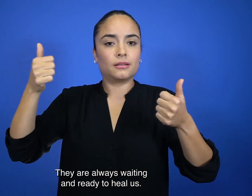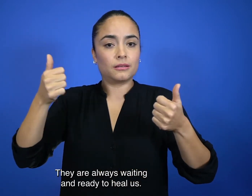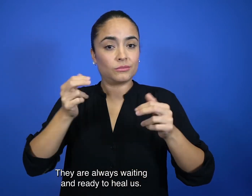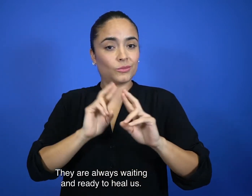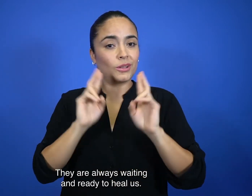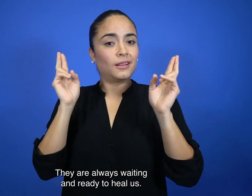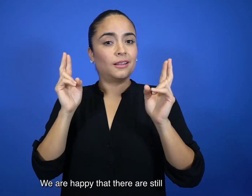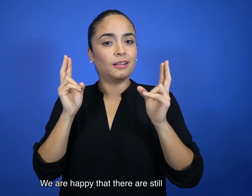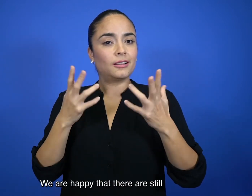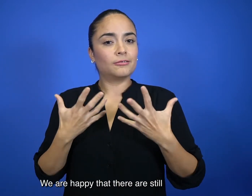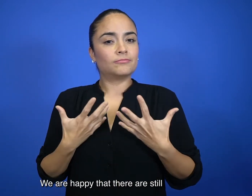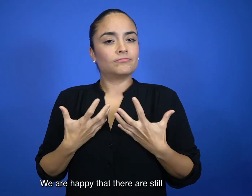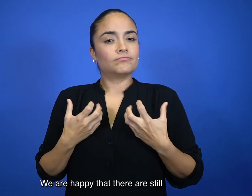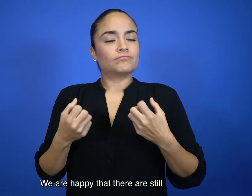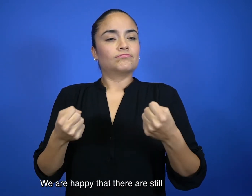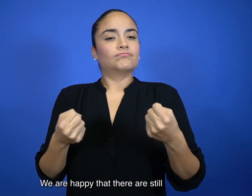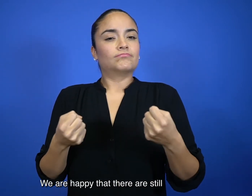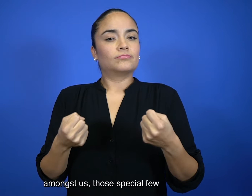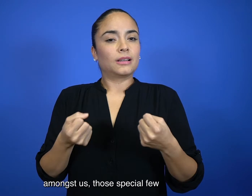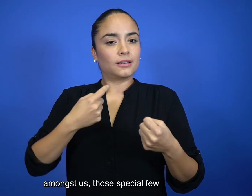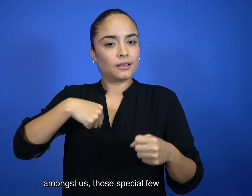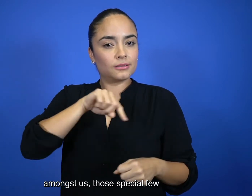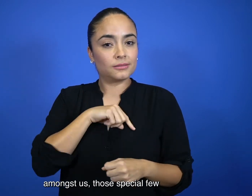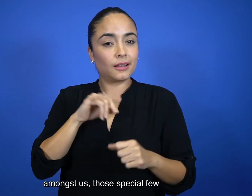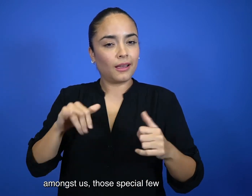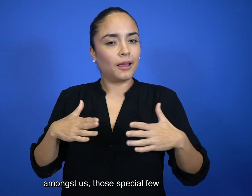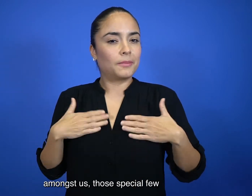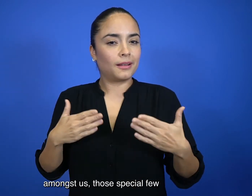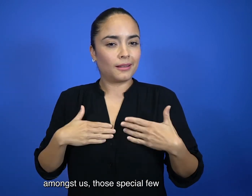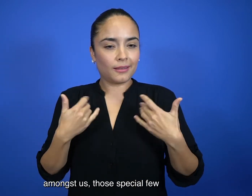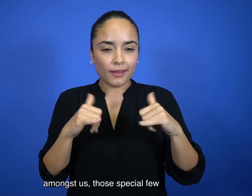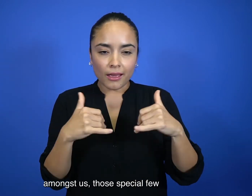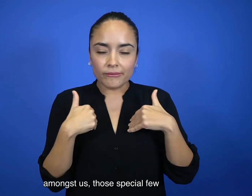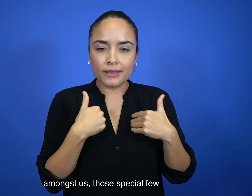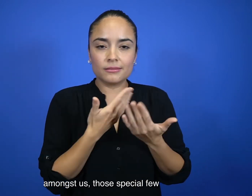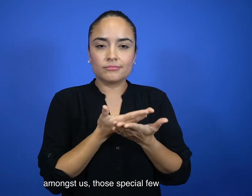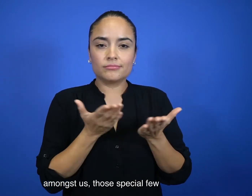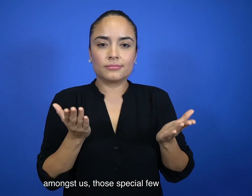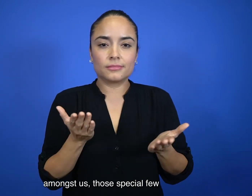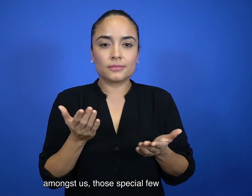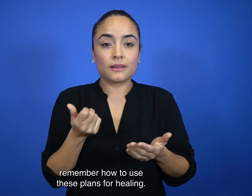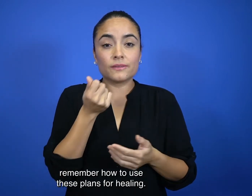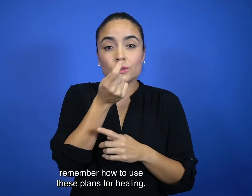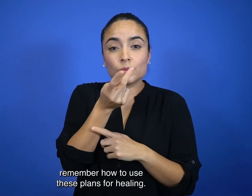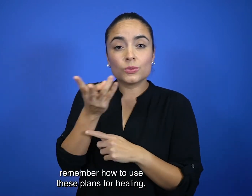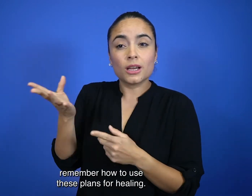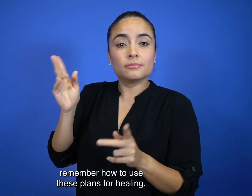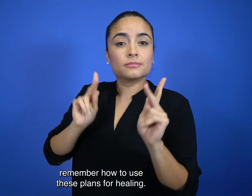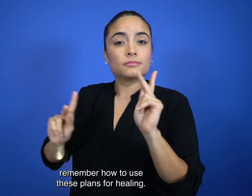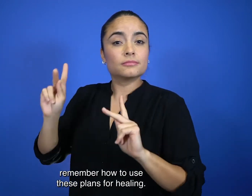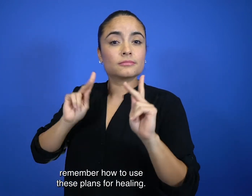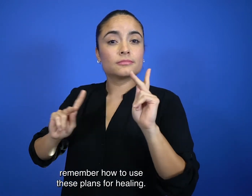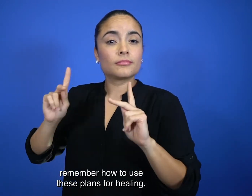us. We are happy that they are still amongst us. Those special few remember how to use these plants for